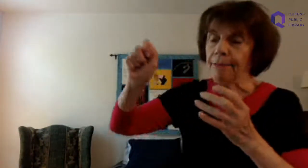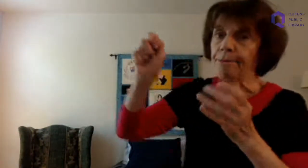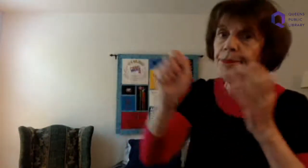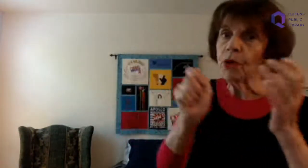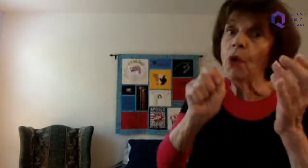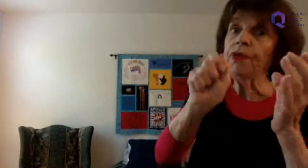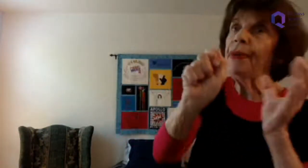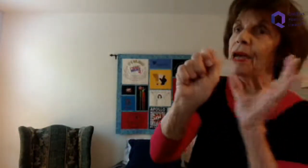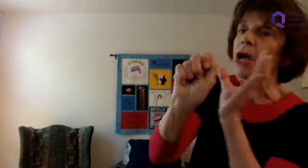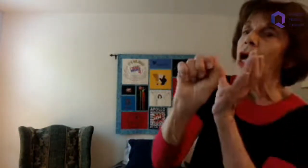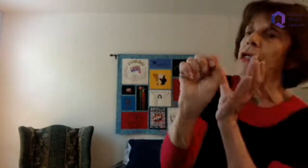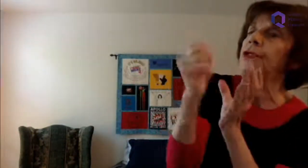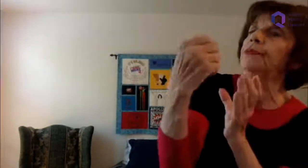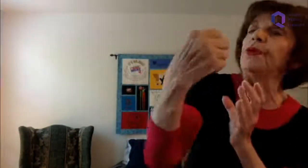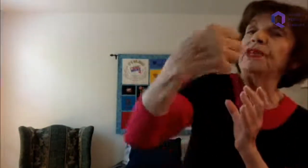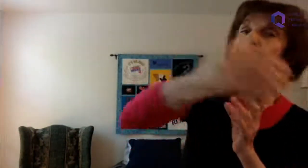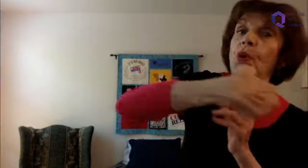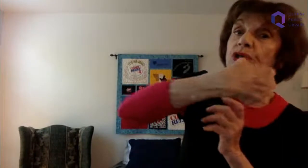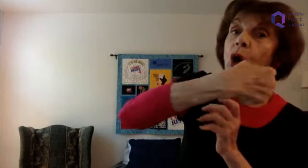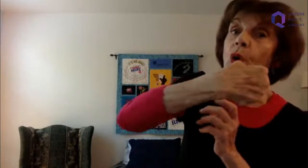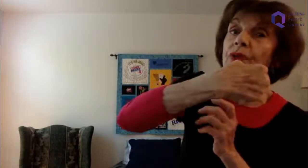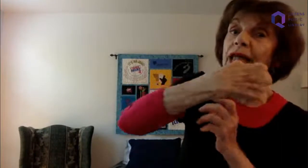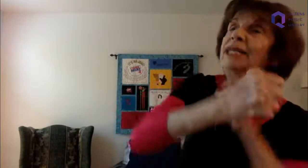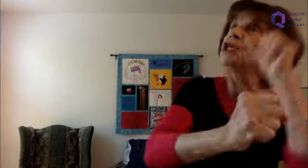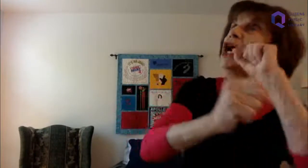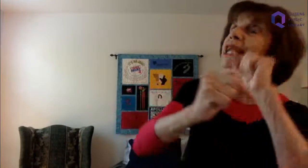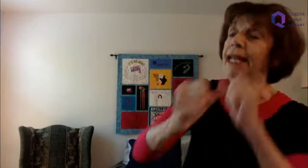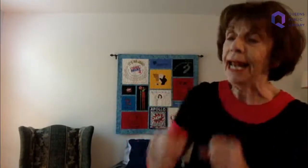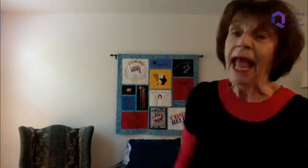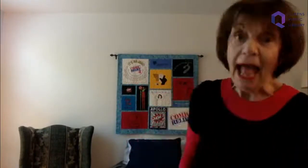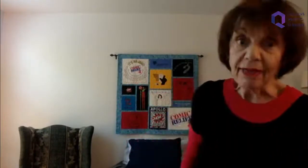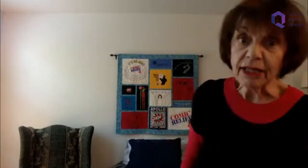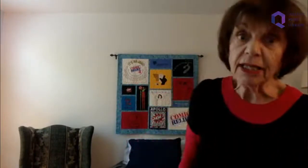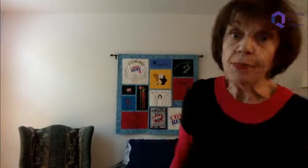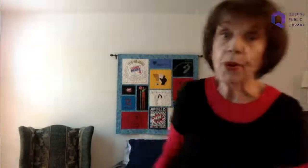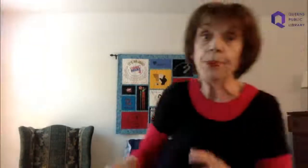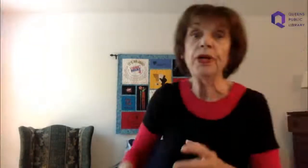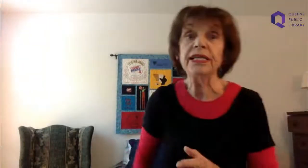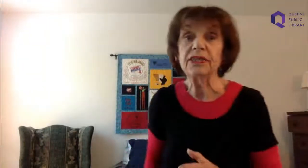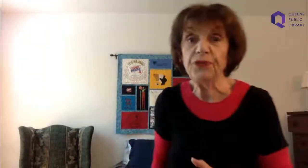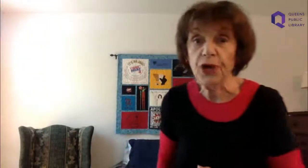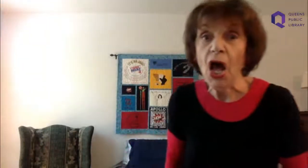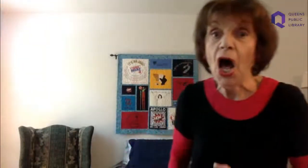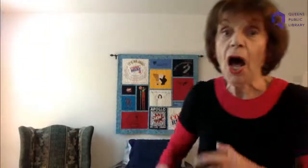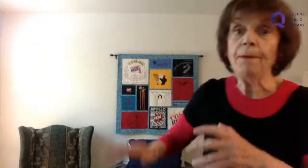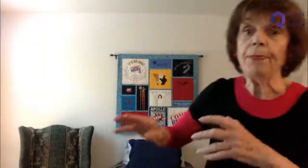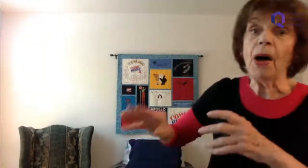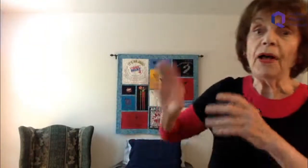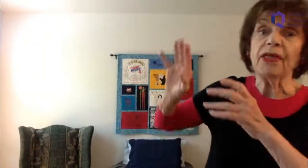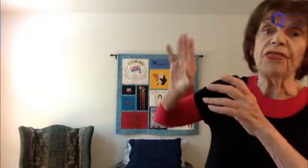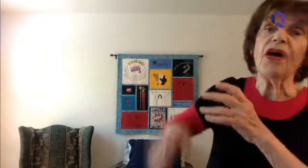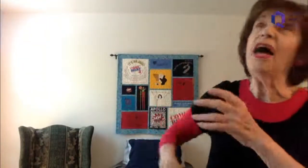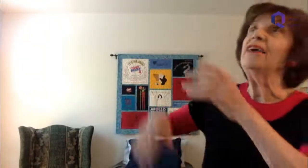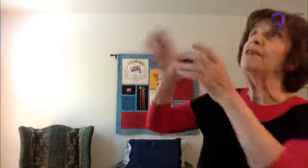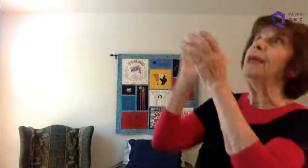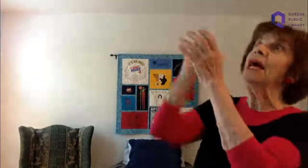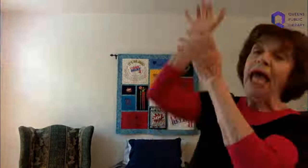He told the bear with his paw to hold the light, shine in it, and the little boy put his foot up on the thigh of the bear